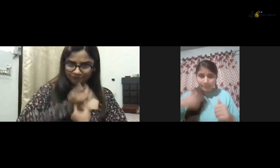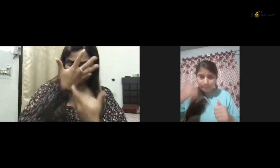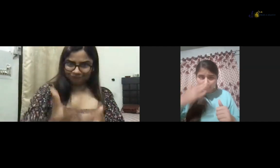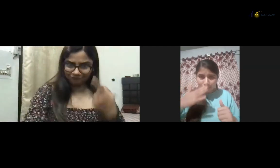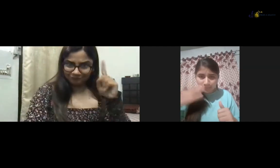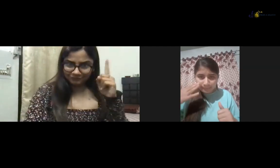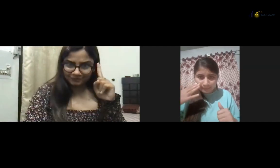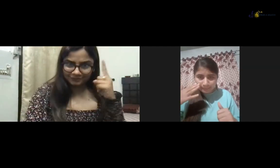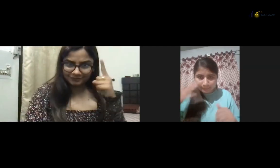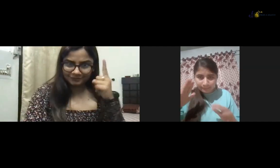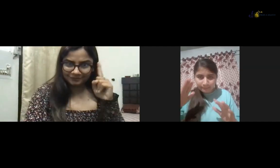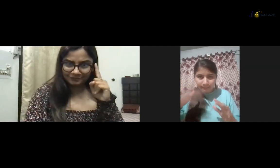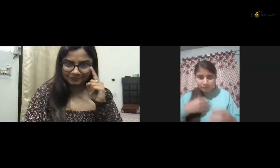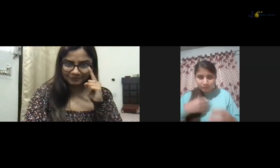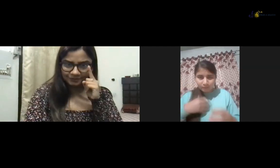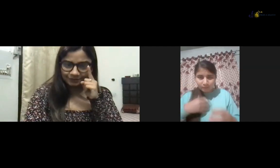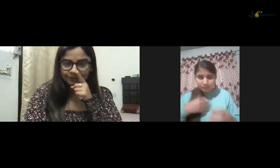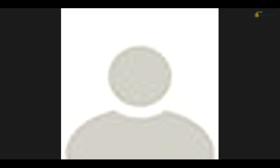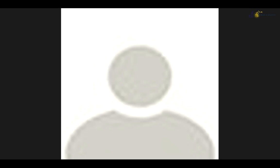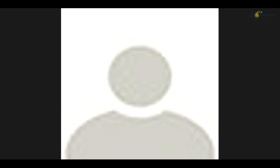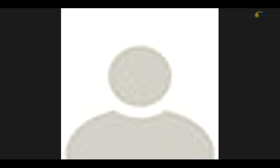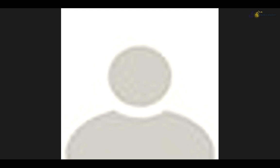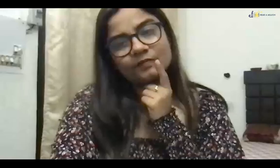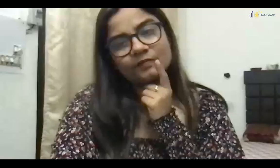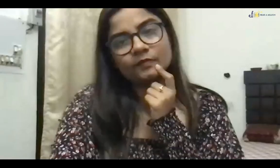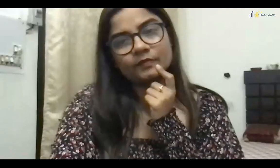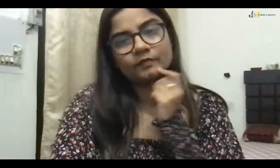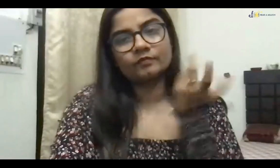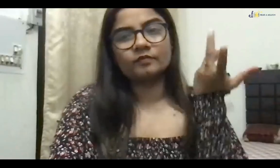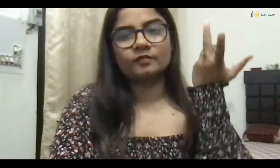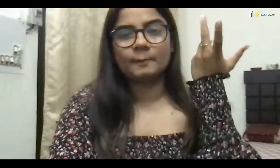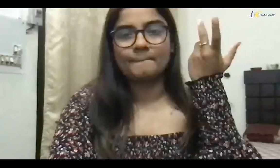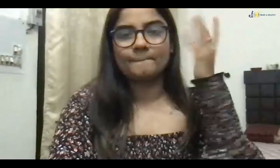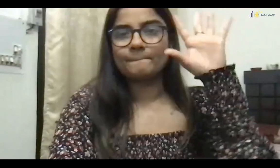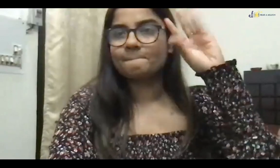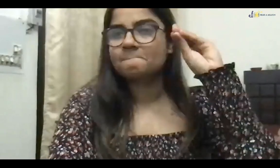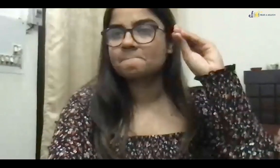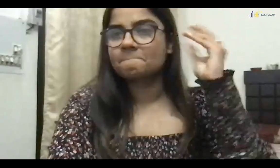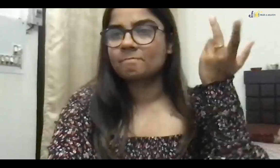Sweta, Sodamini? It's your personal things you want to express here?